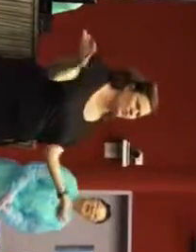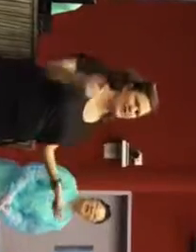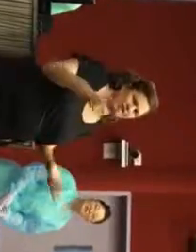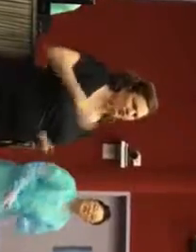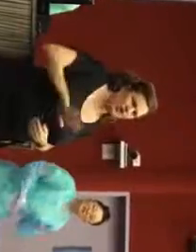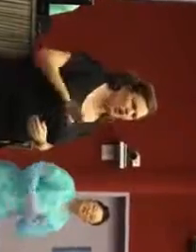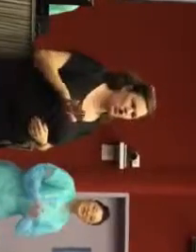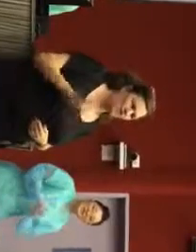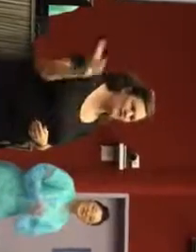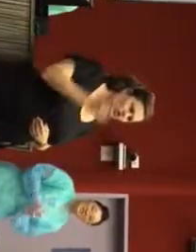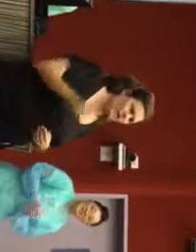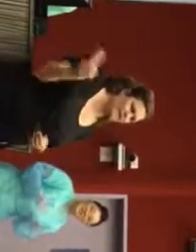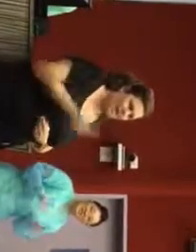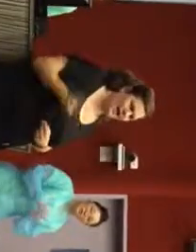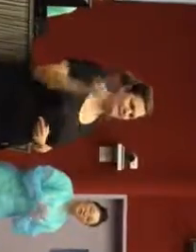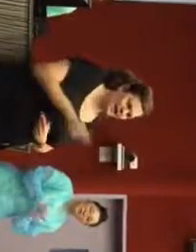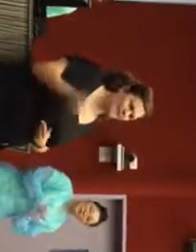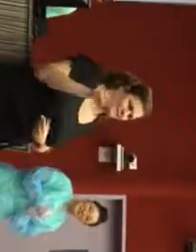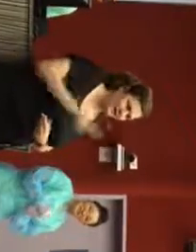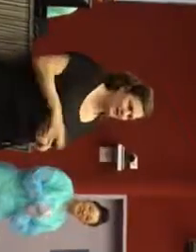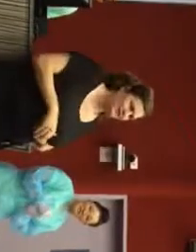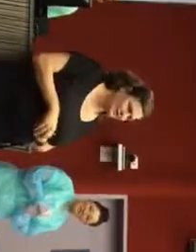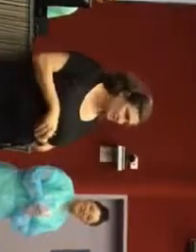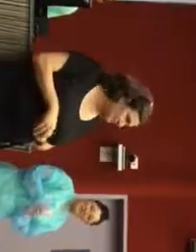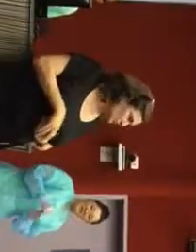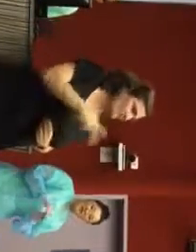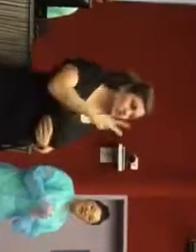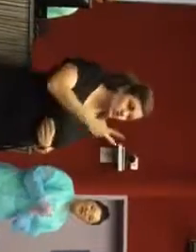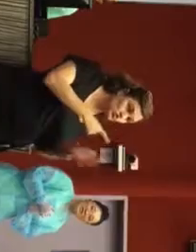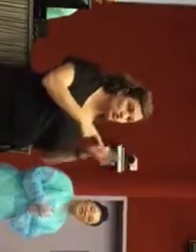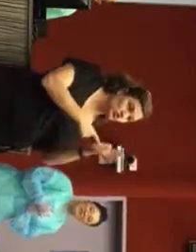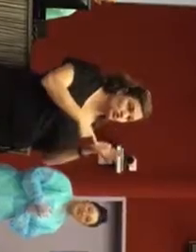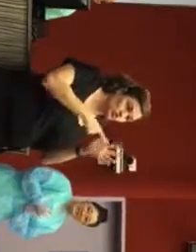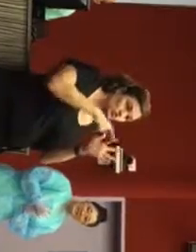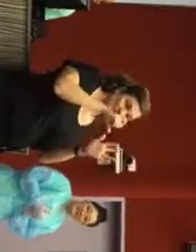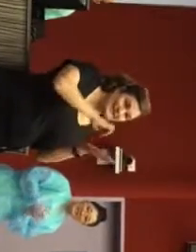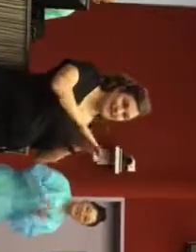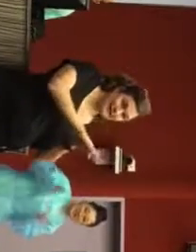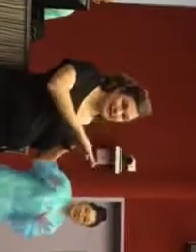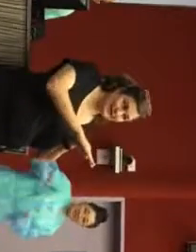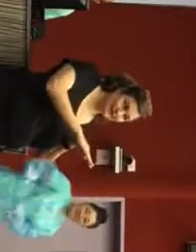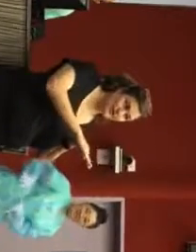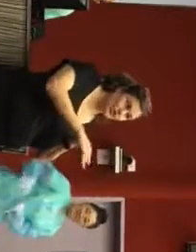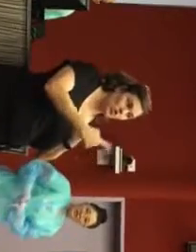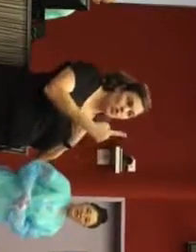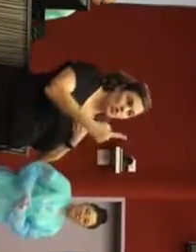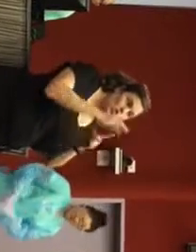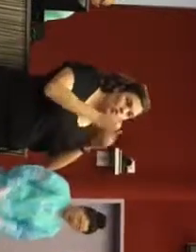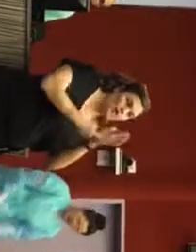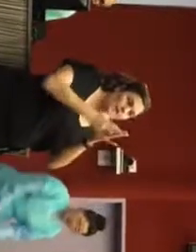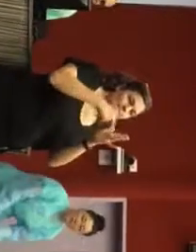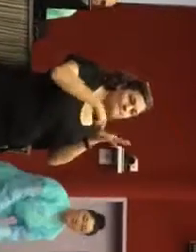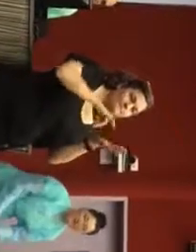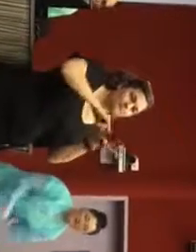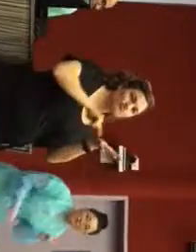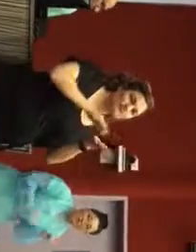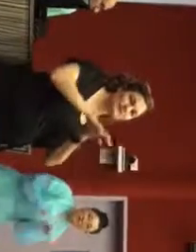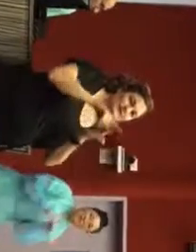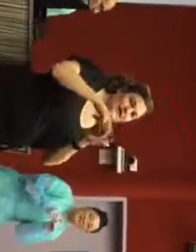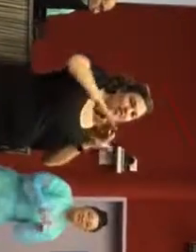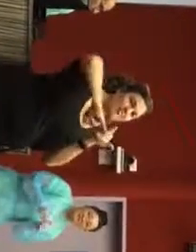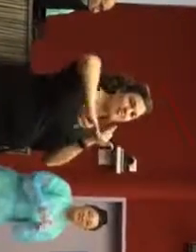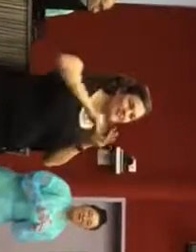have 3 technicians, 2 prosthetists, and 1 dental technician at the JCU. So we